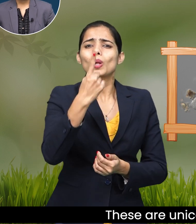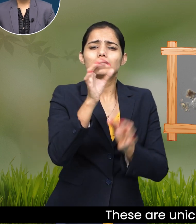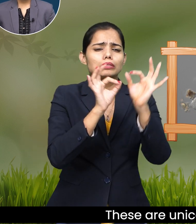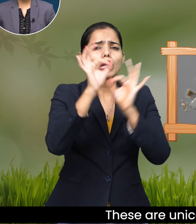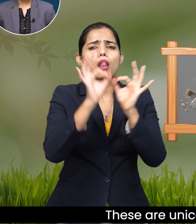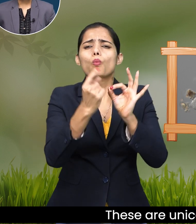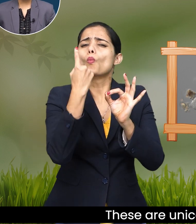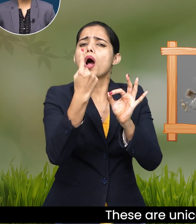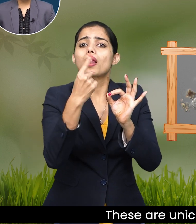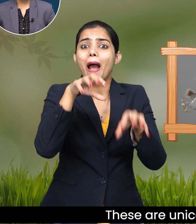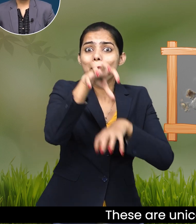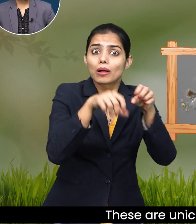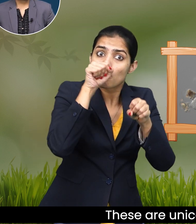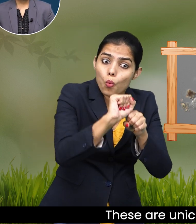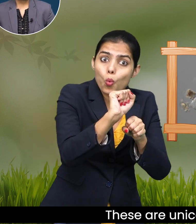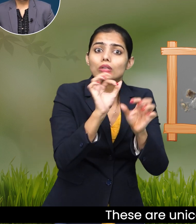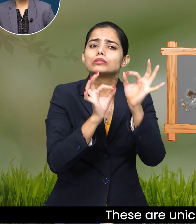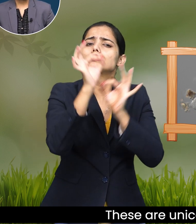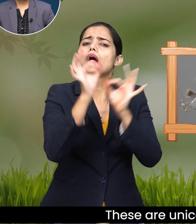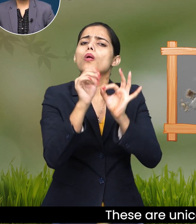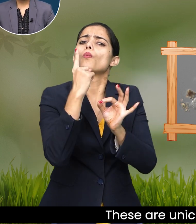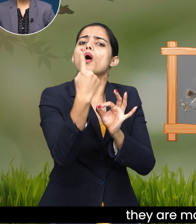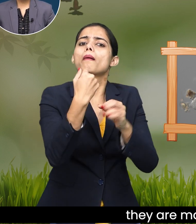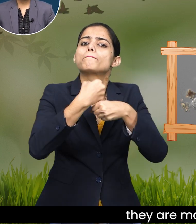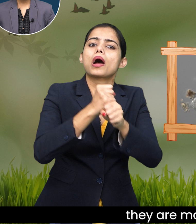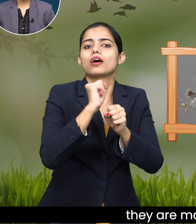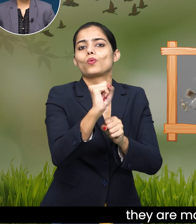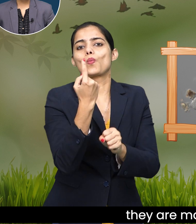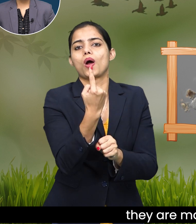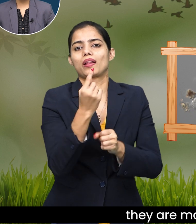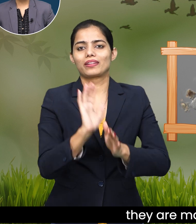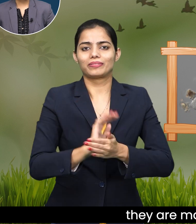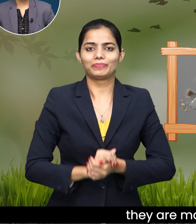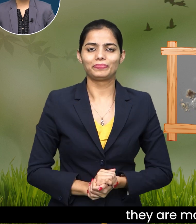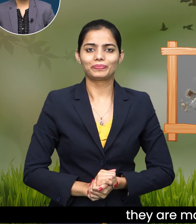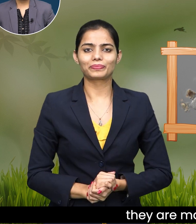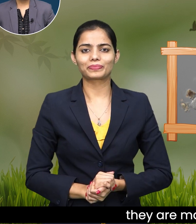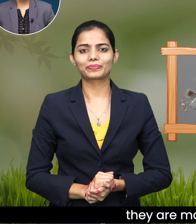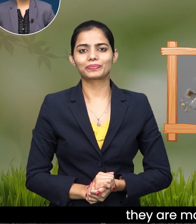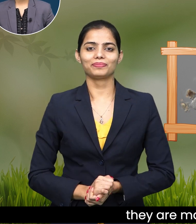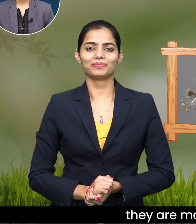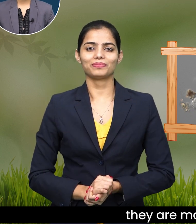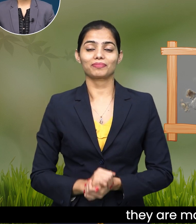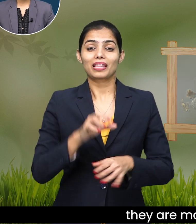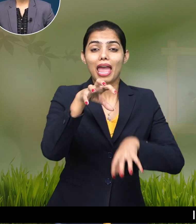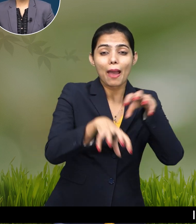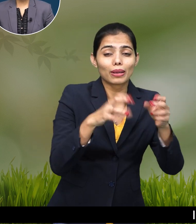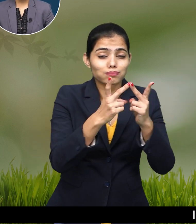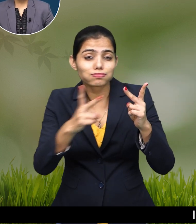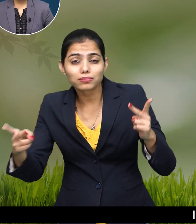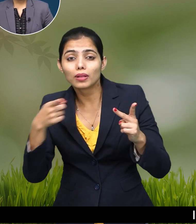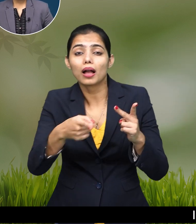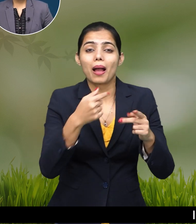These are unicellular animals, meaning they are made up of a single cell.